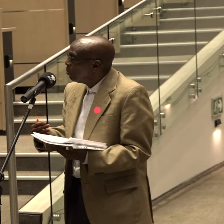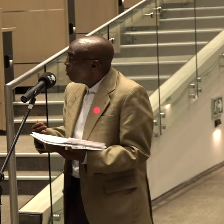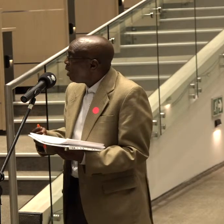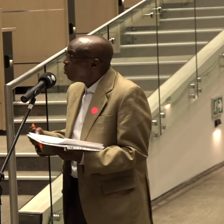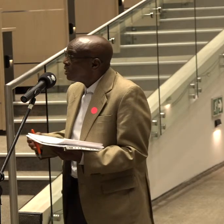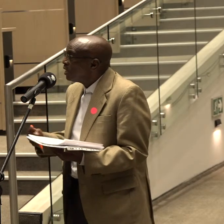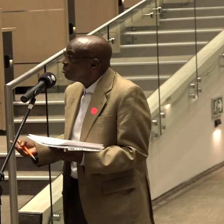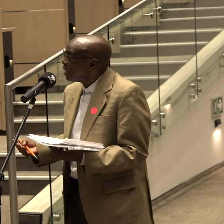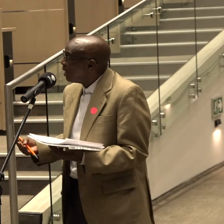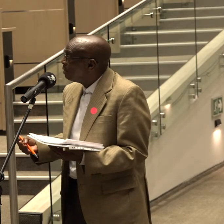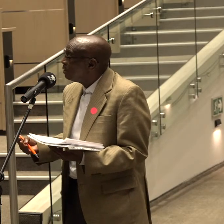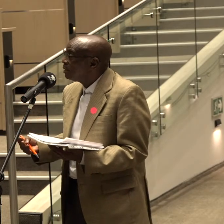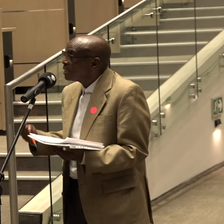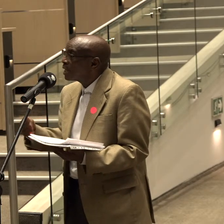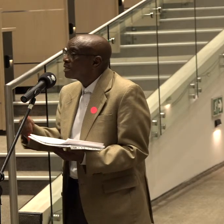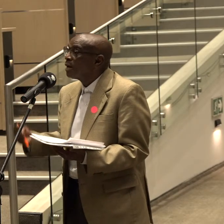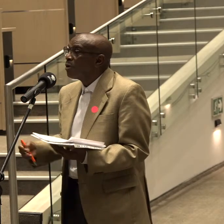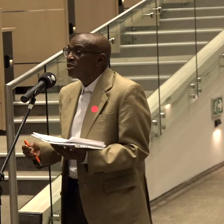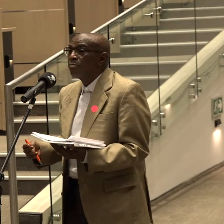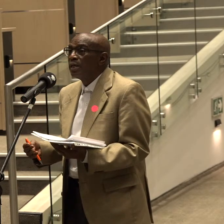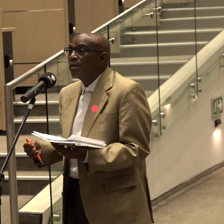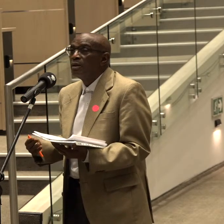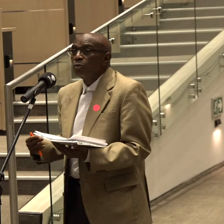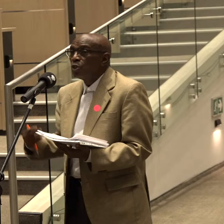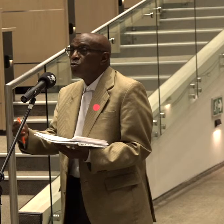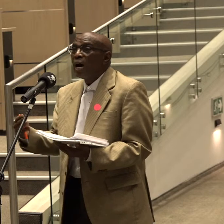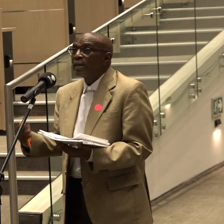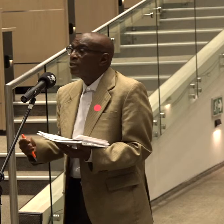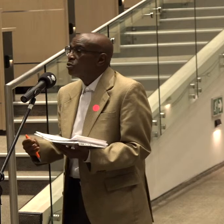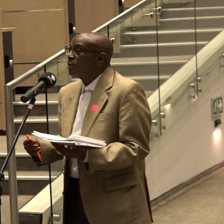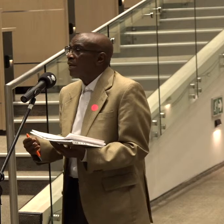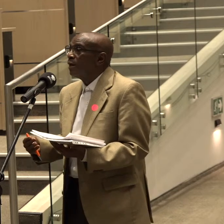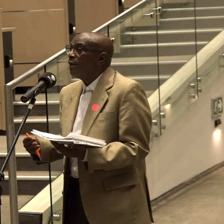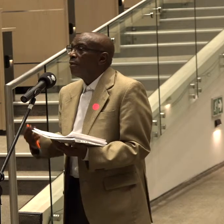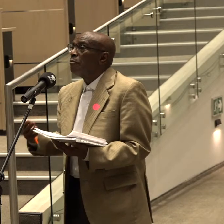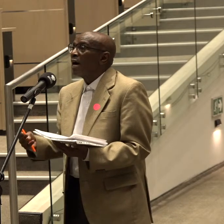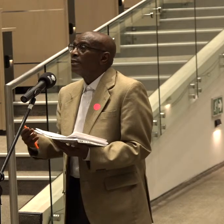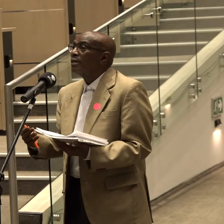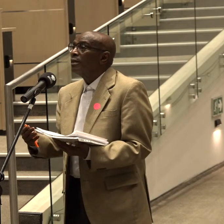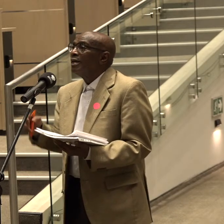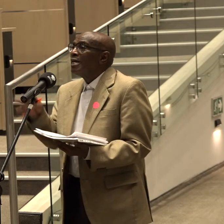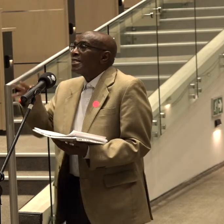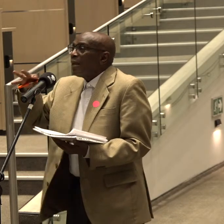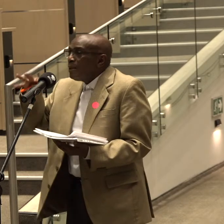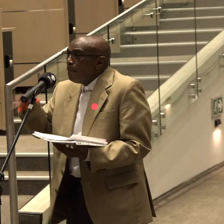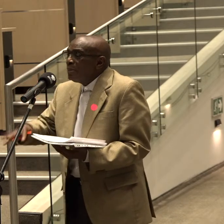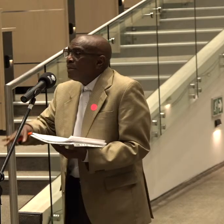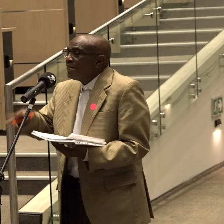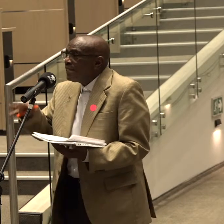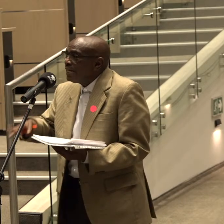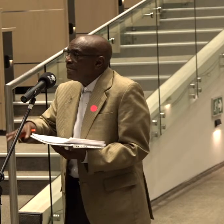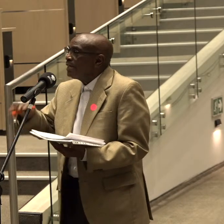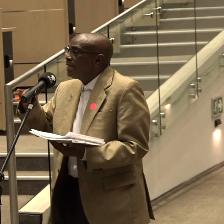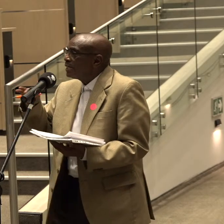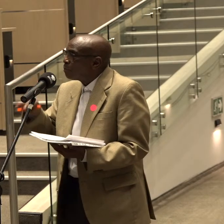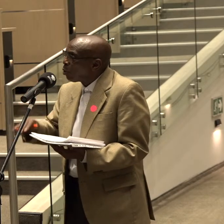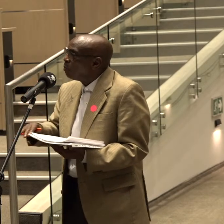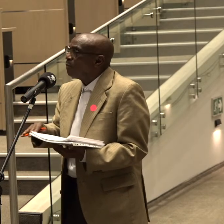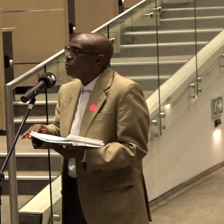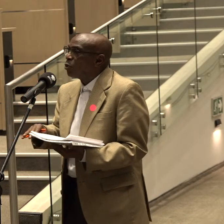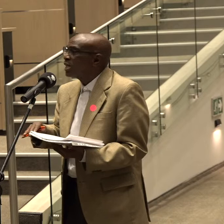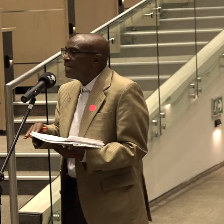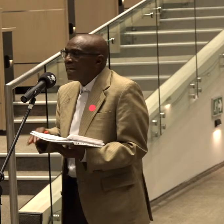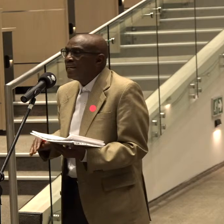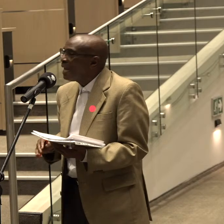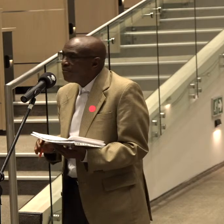we are all here today discussing about the beef we do agree to the bill but the implementation is